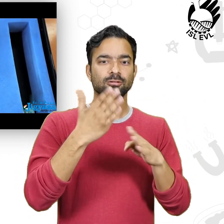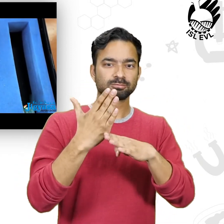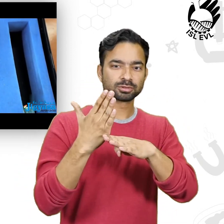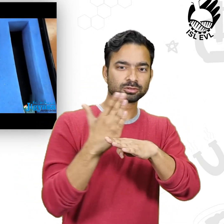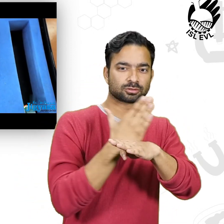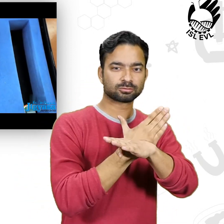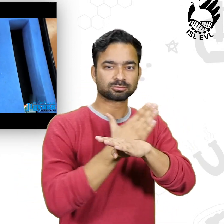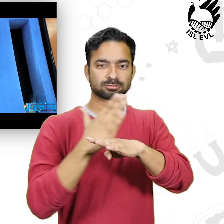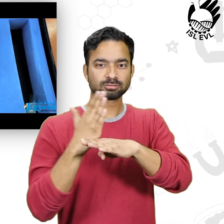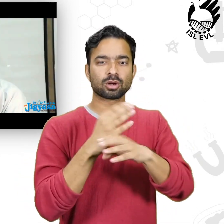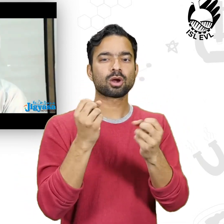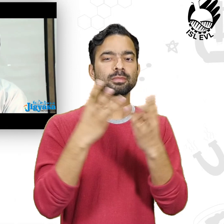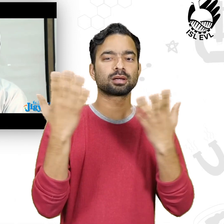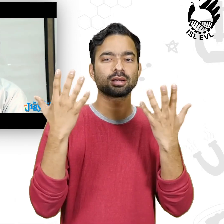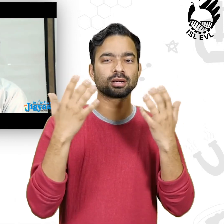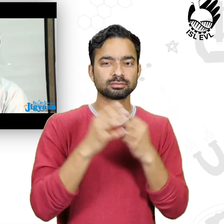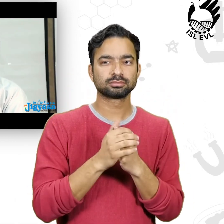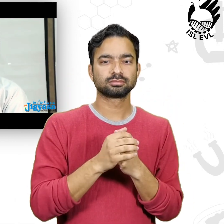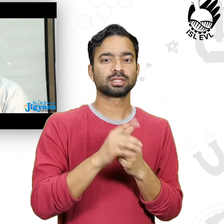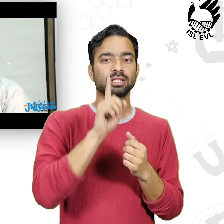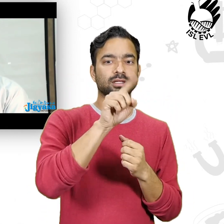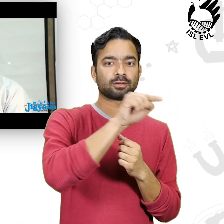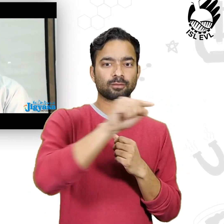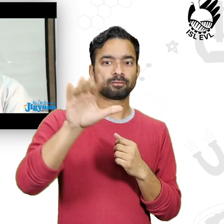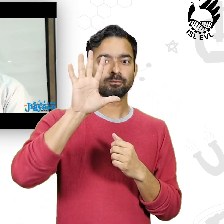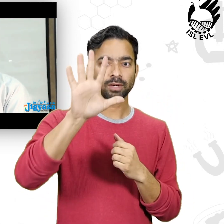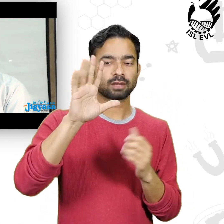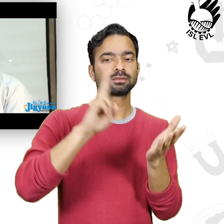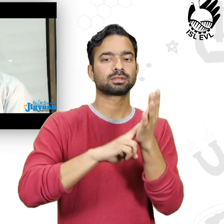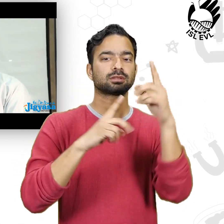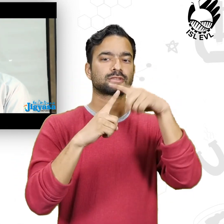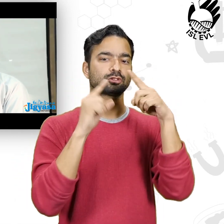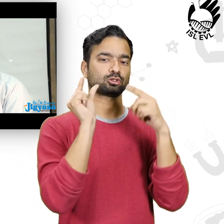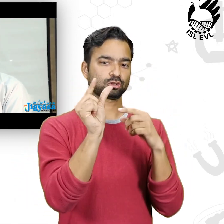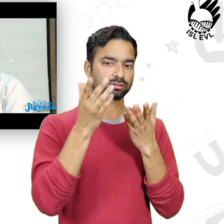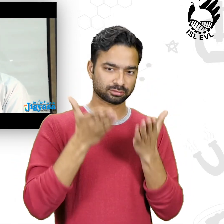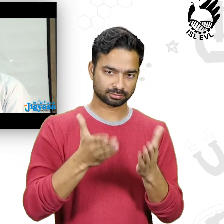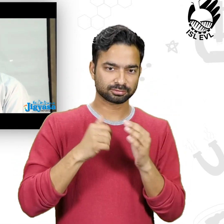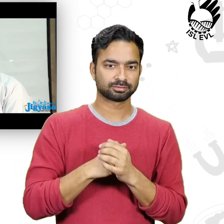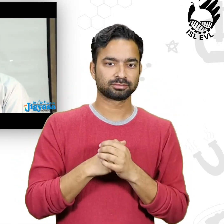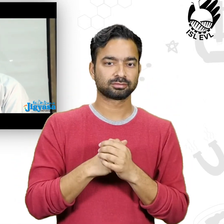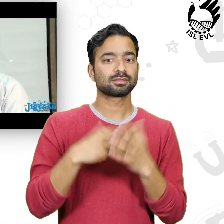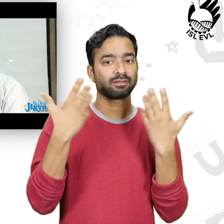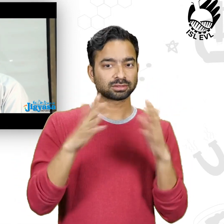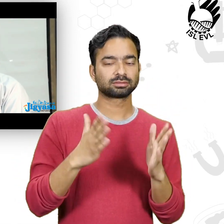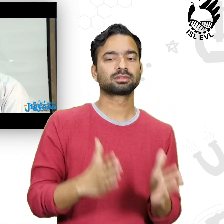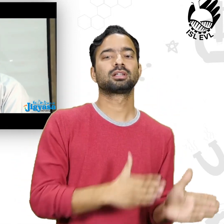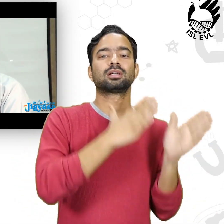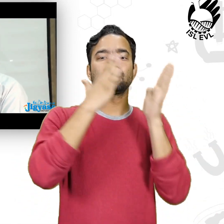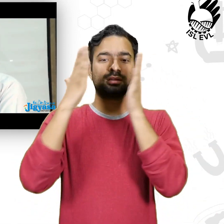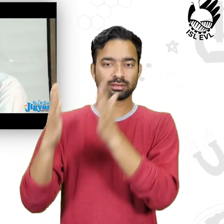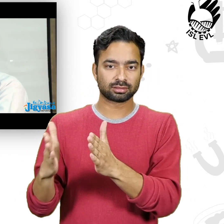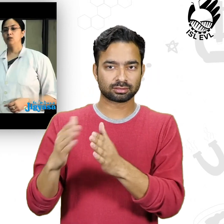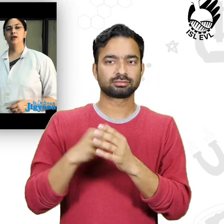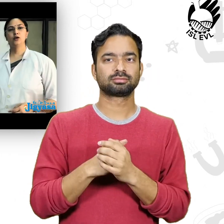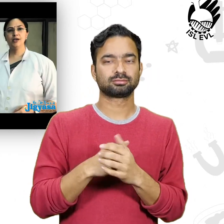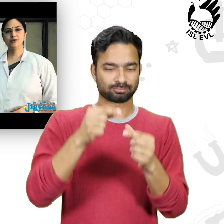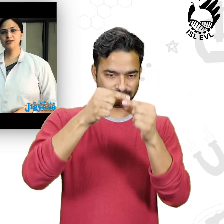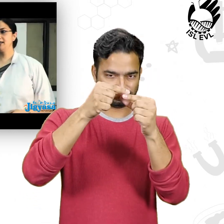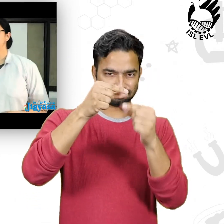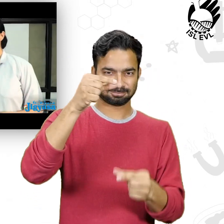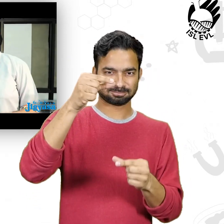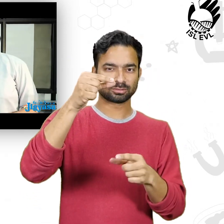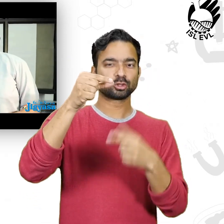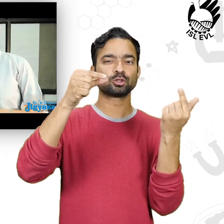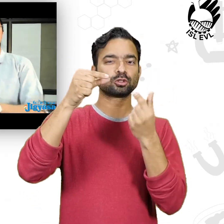1.2 NTU. Well, within the range. The range is from 1 to 5 NTU. Moving on to next, we are going